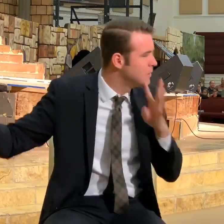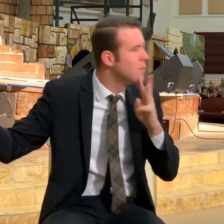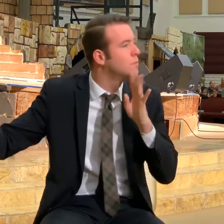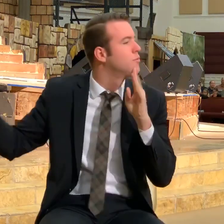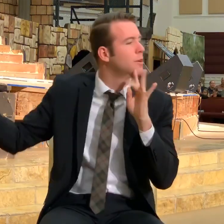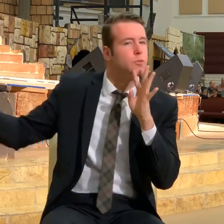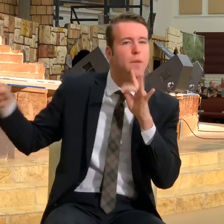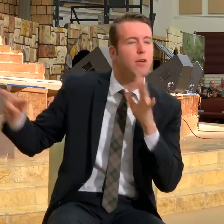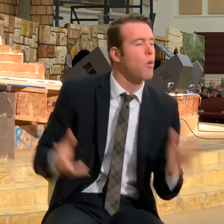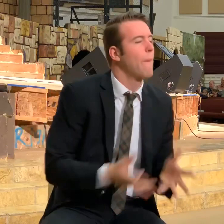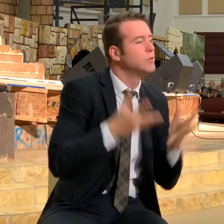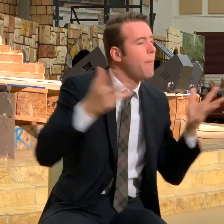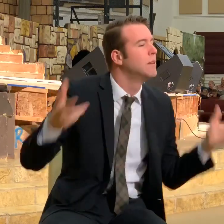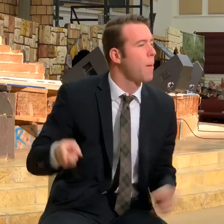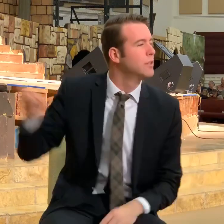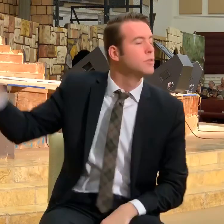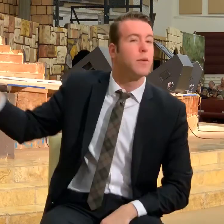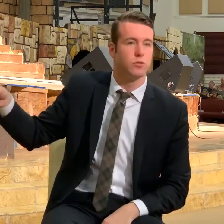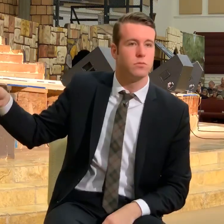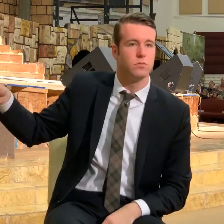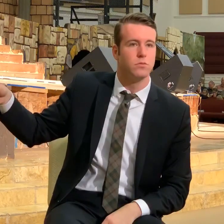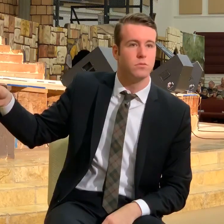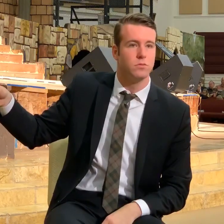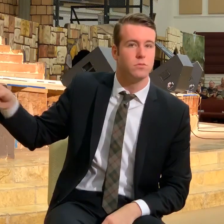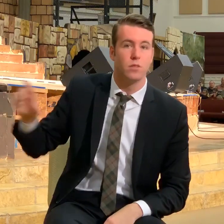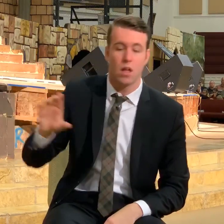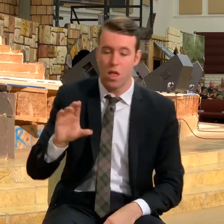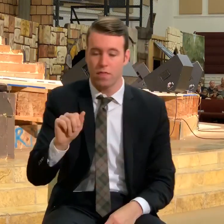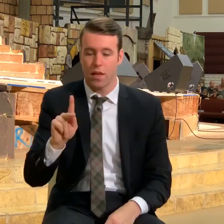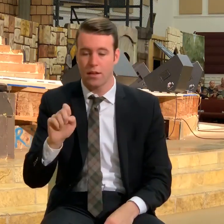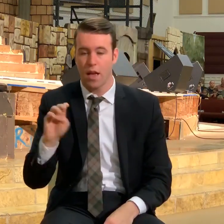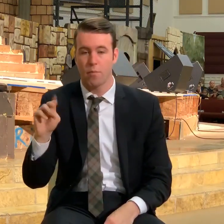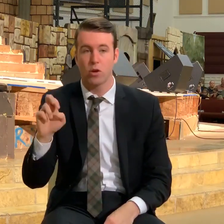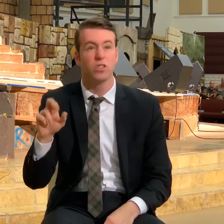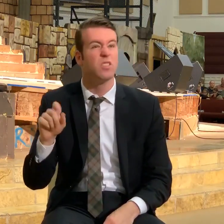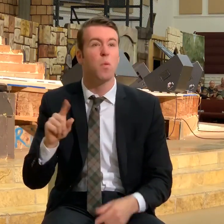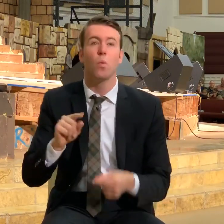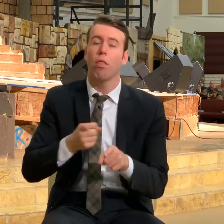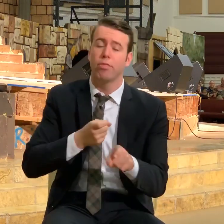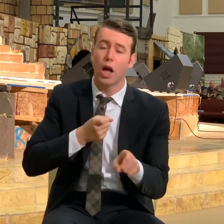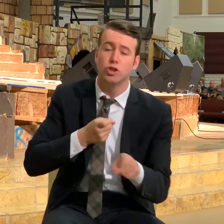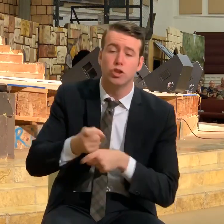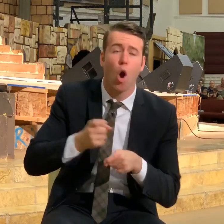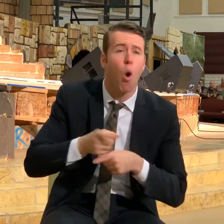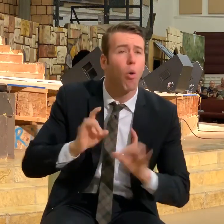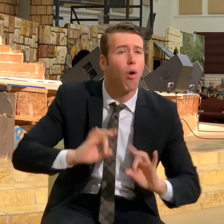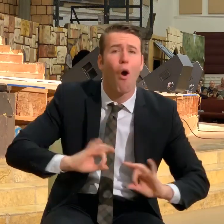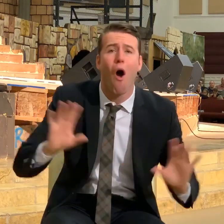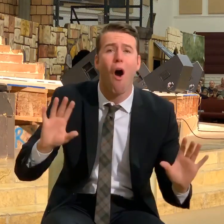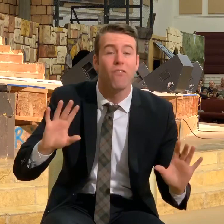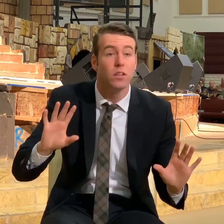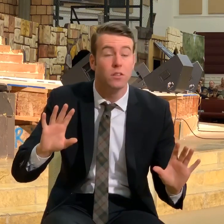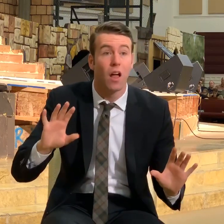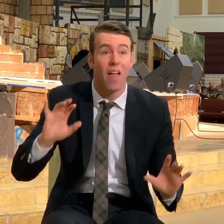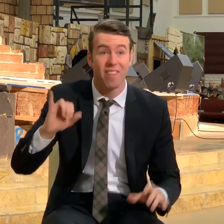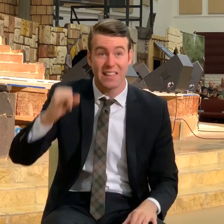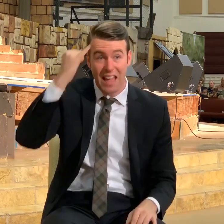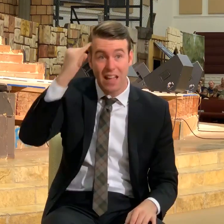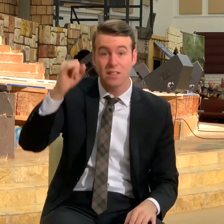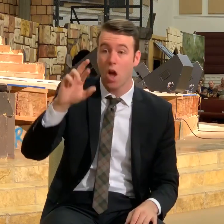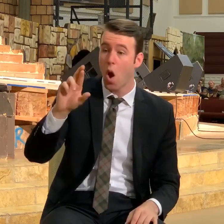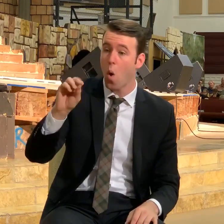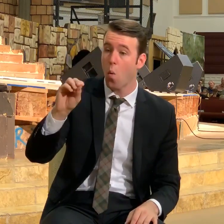And they would come and they would tell lewd jokes. It's where the idea